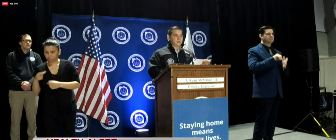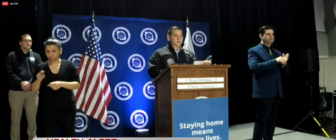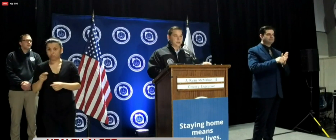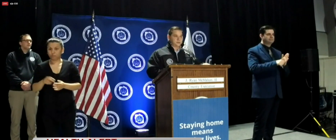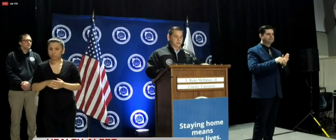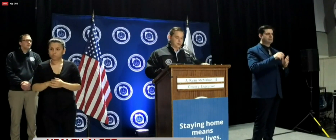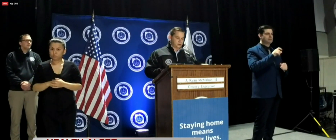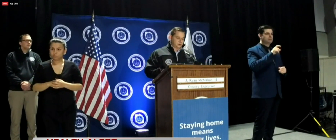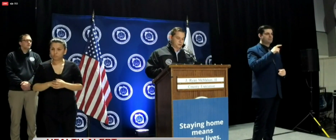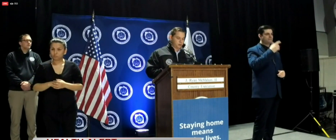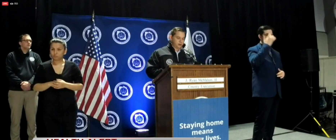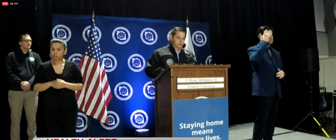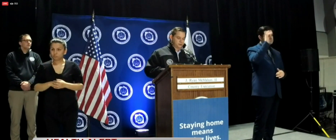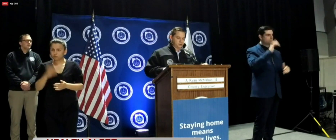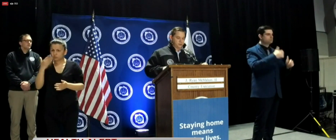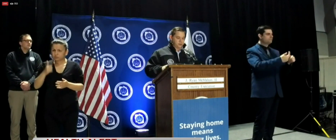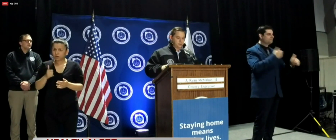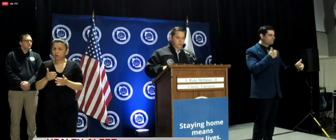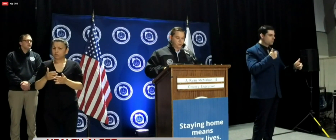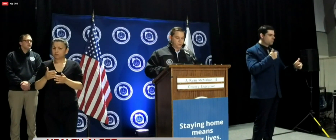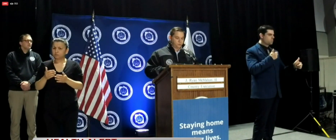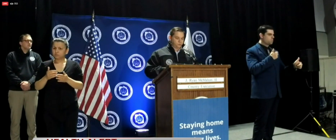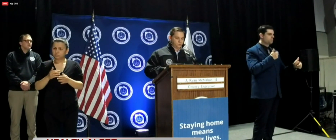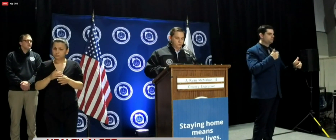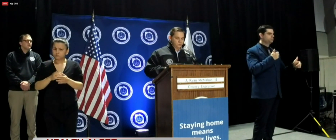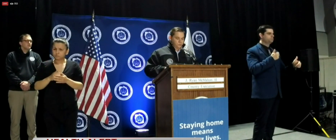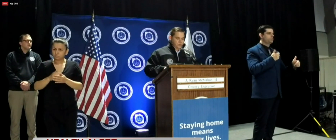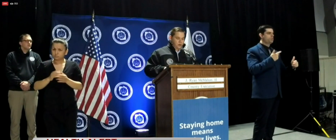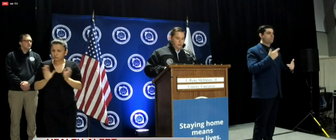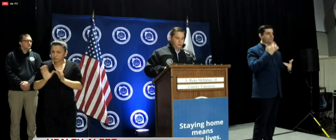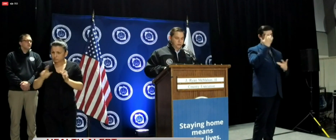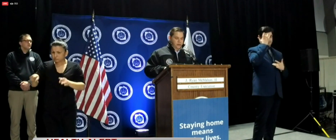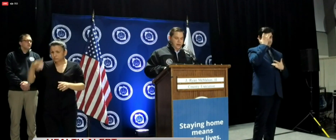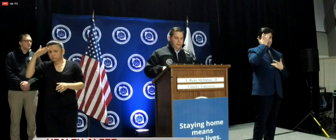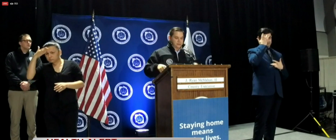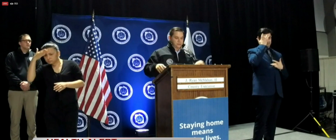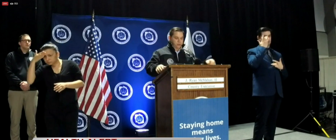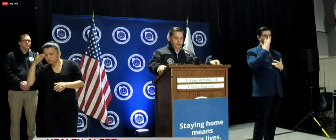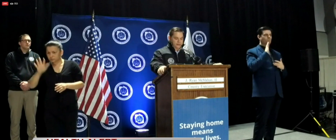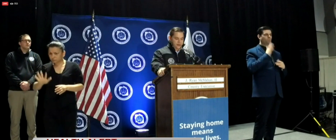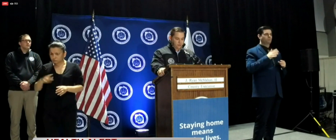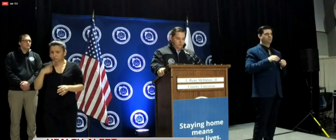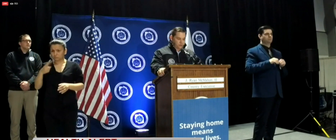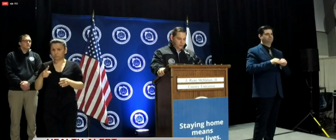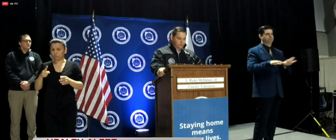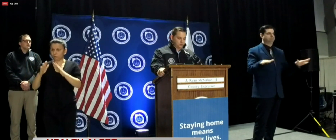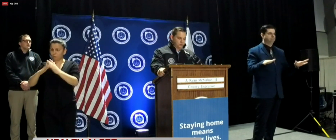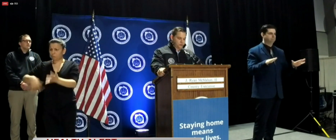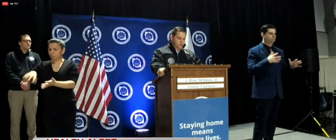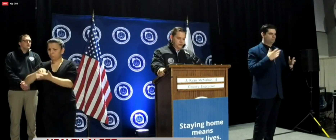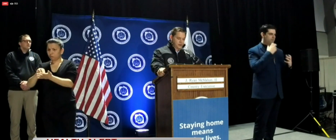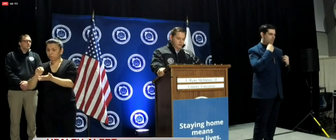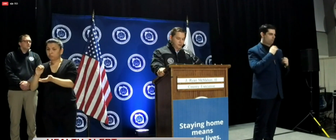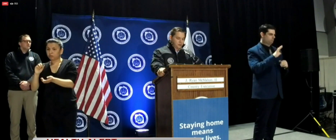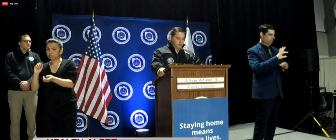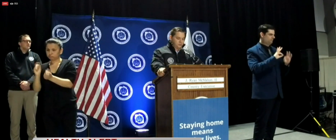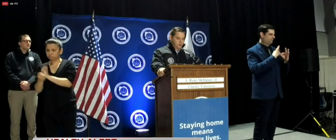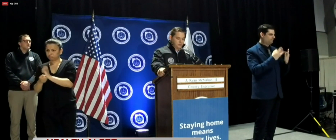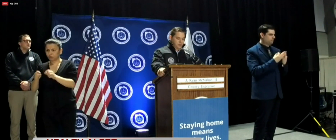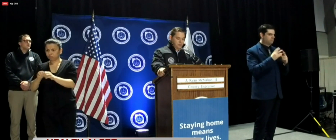get it, the chances are you're going to spread it to somebody in your home. Looking at the breakdown, we have